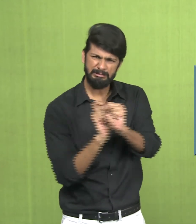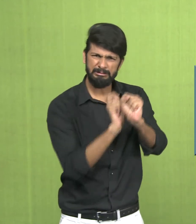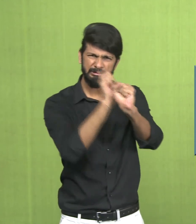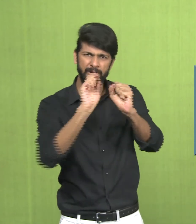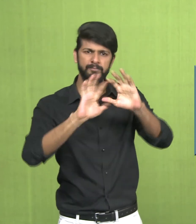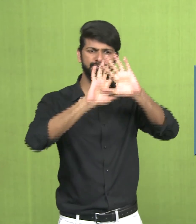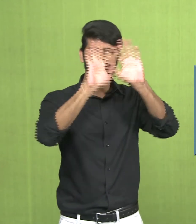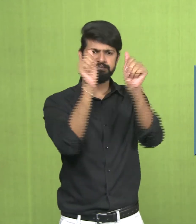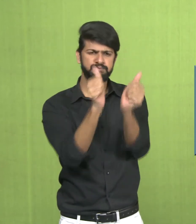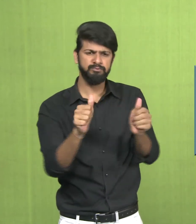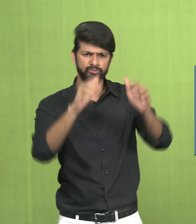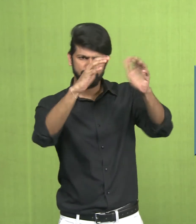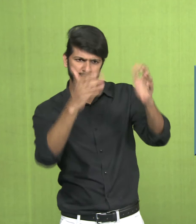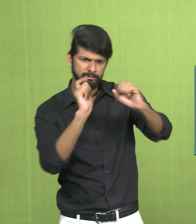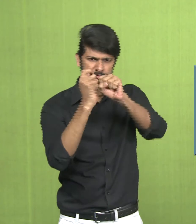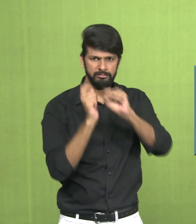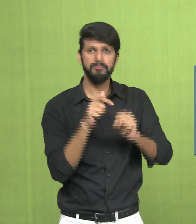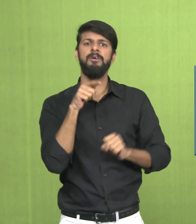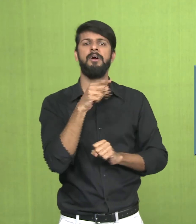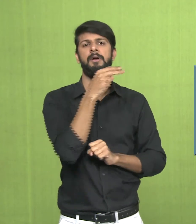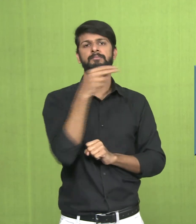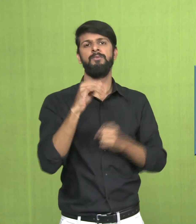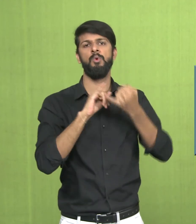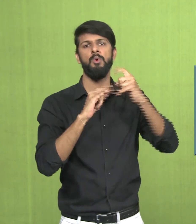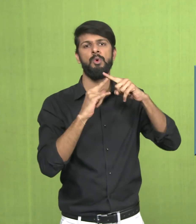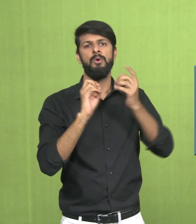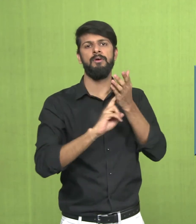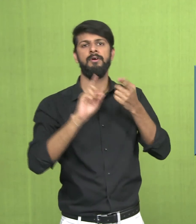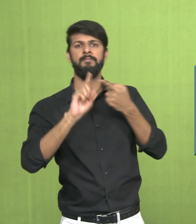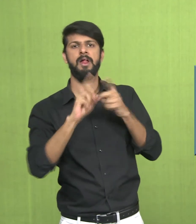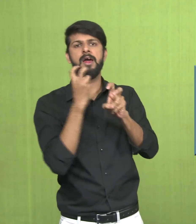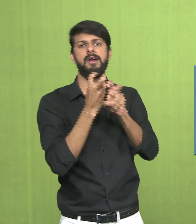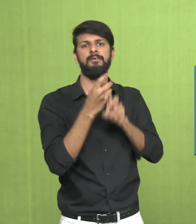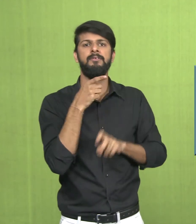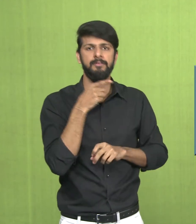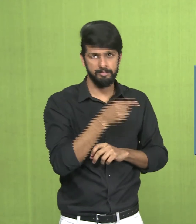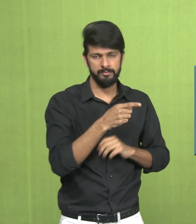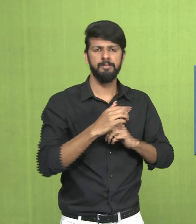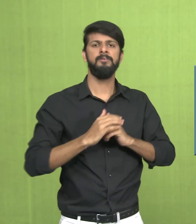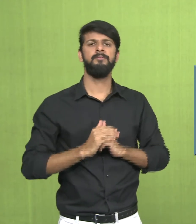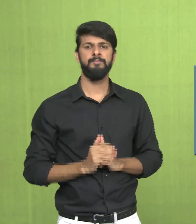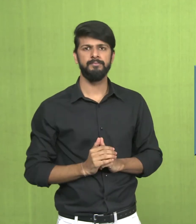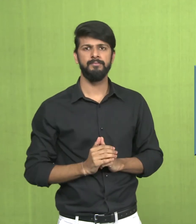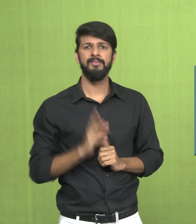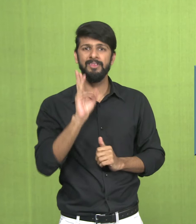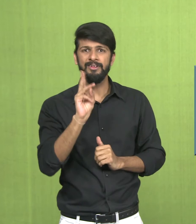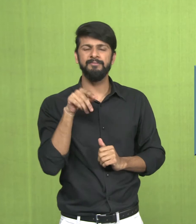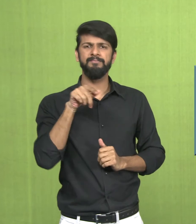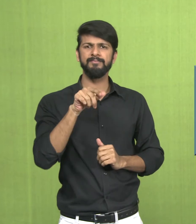Then there were stone sculptures. Different kind of stones were used to make sculptures. There were different type of tools which